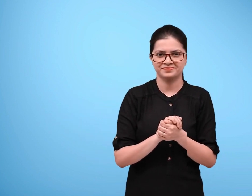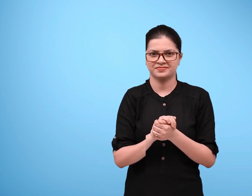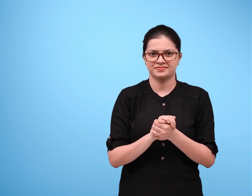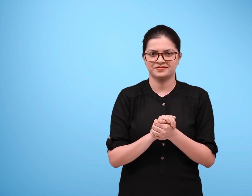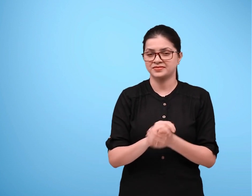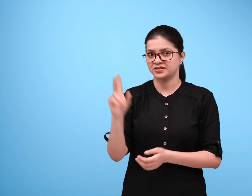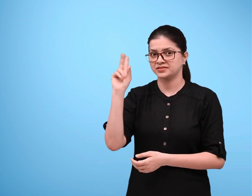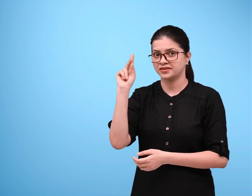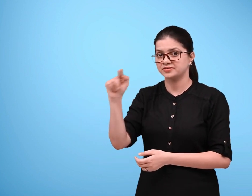2.